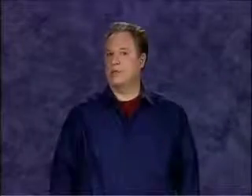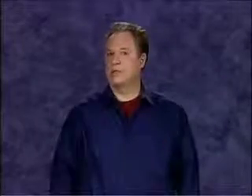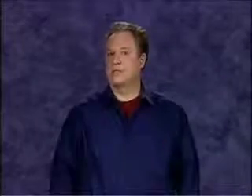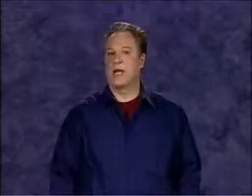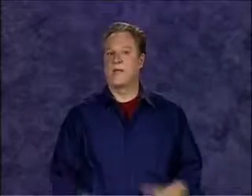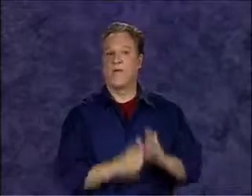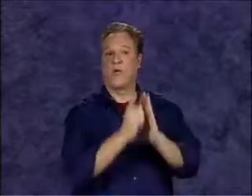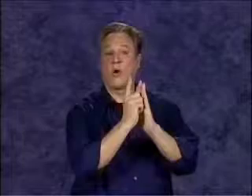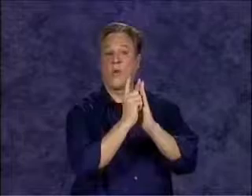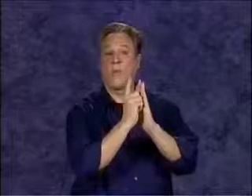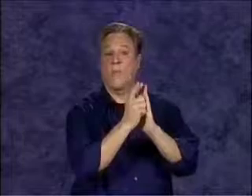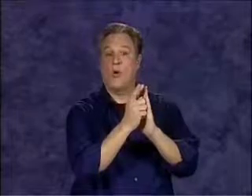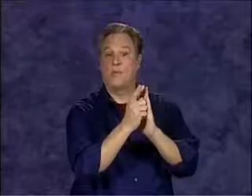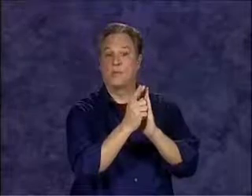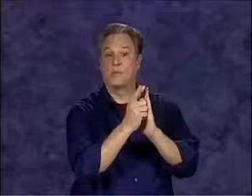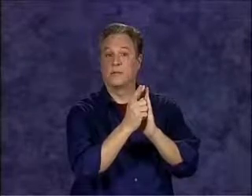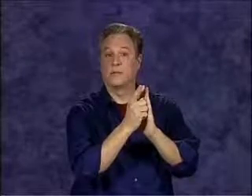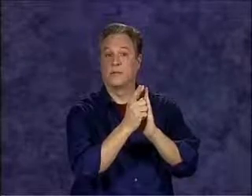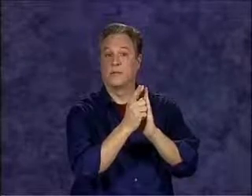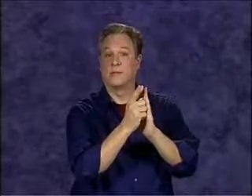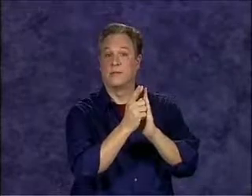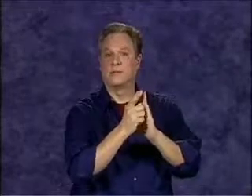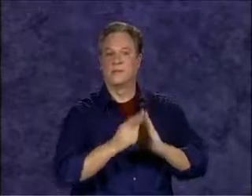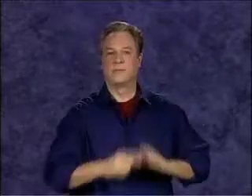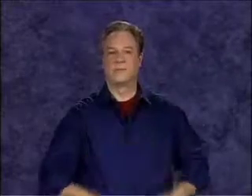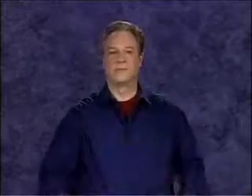the sign for moment.